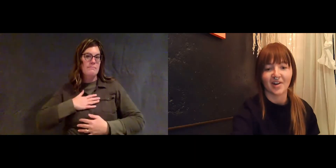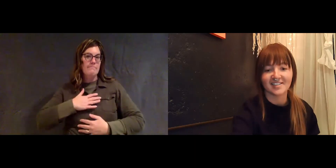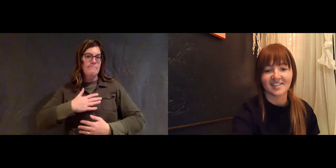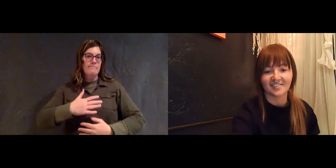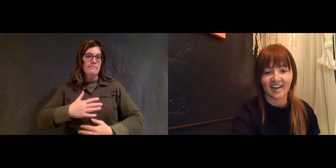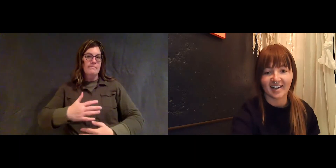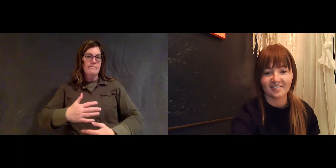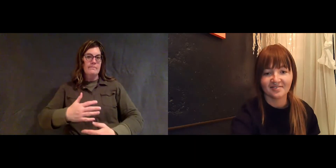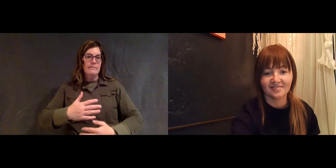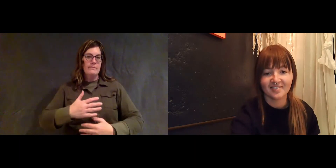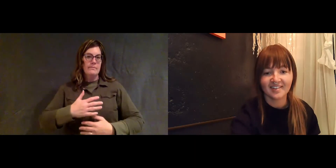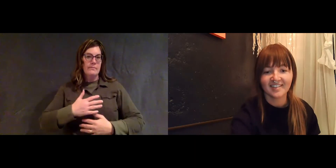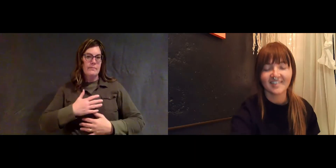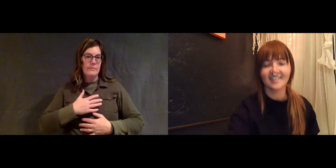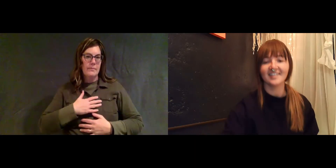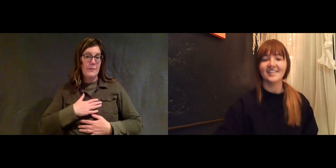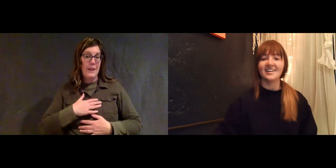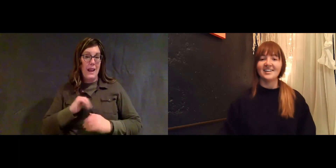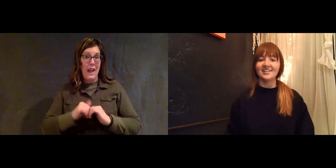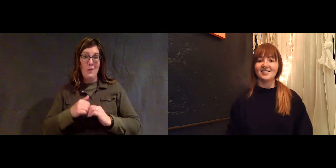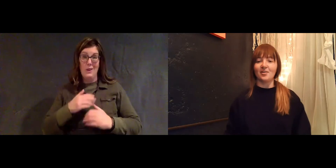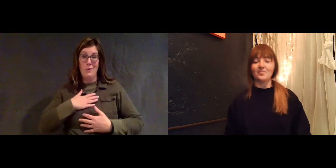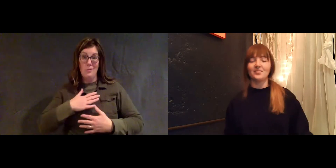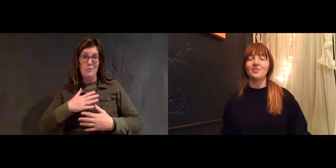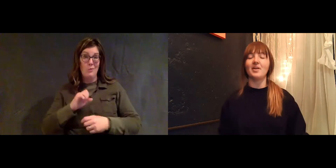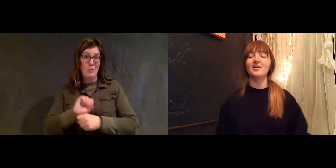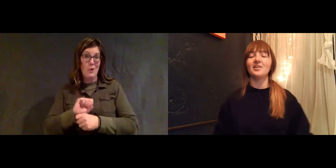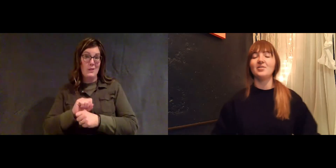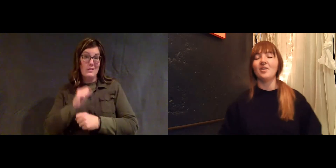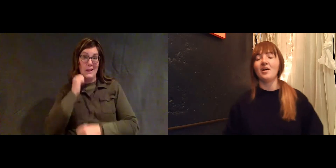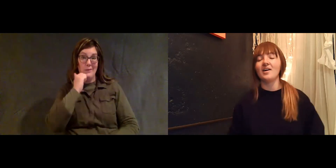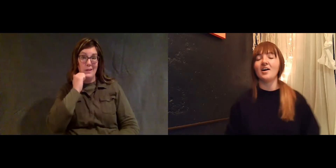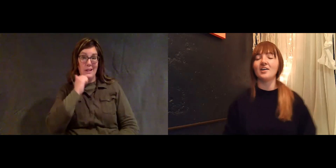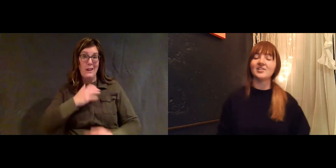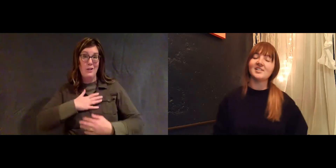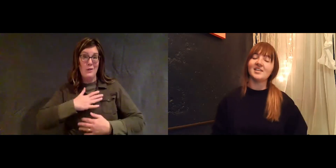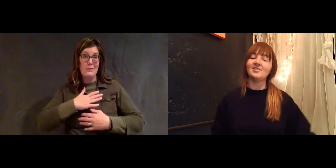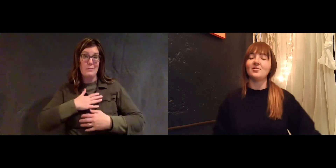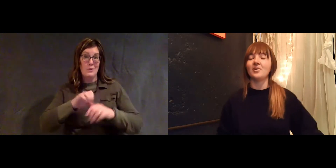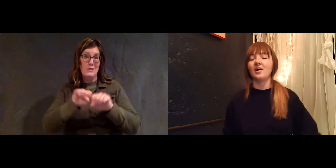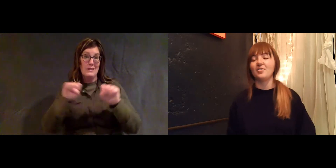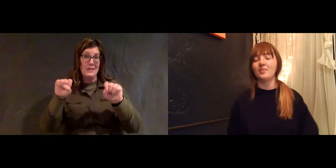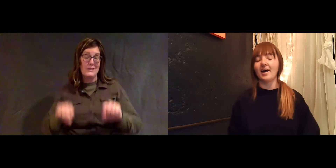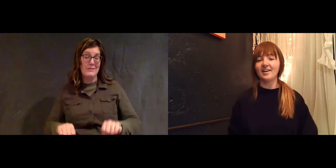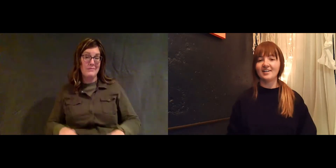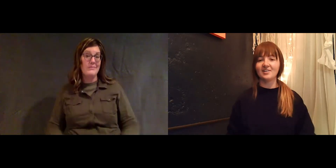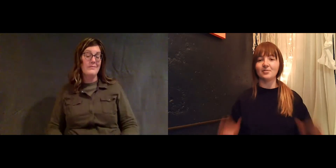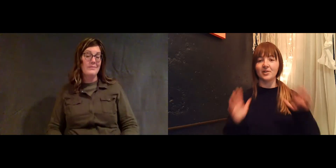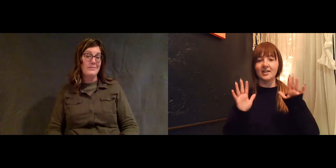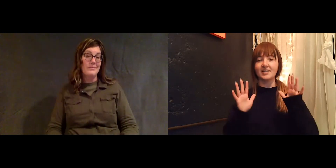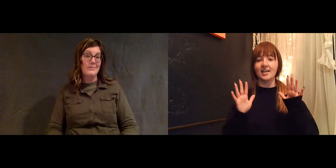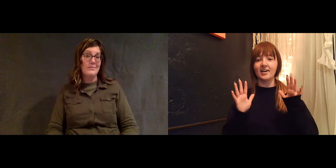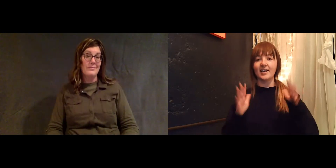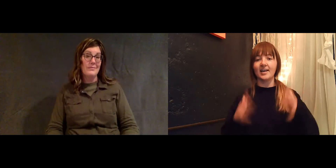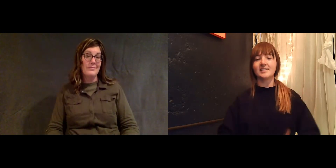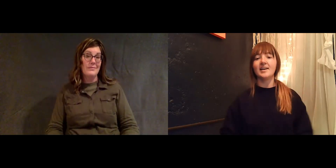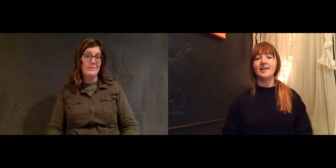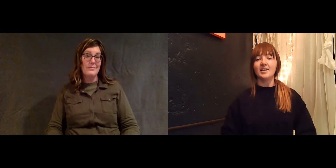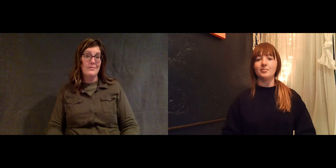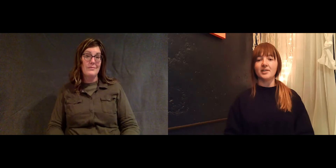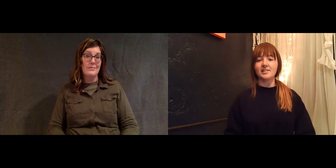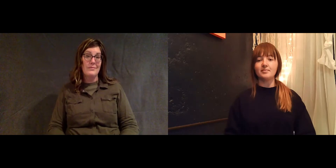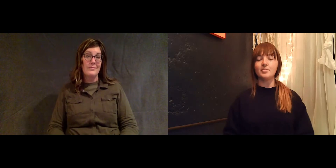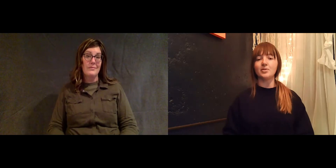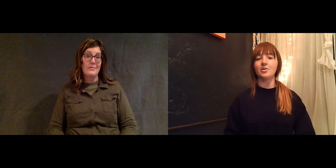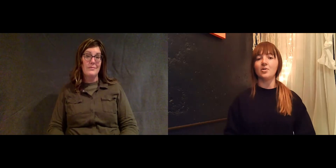for us every day. So whether you are on your seat or on your back, we're going to take our hands